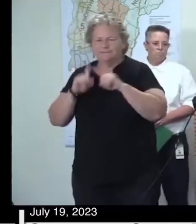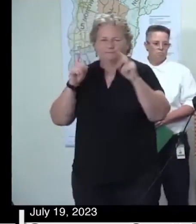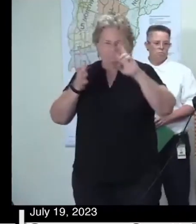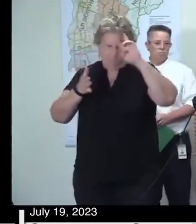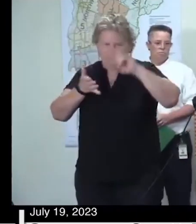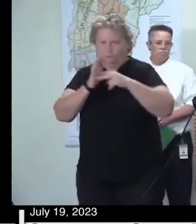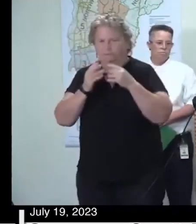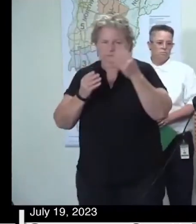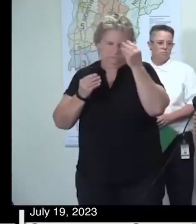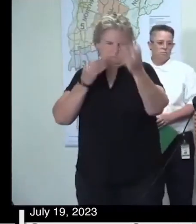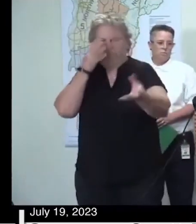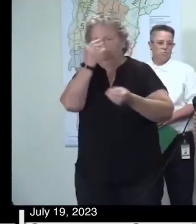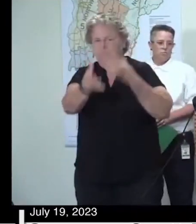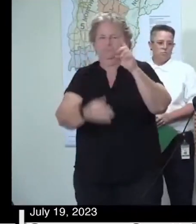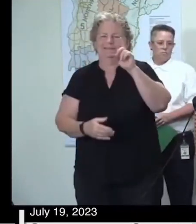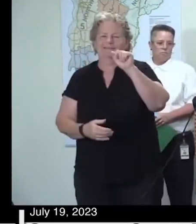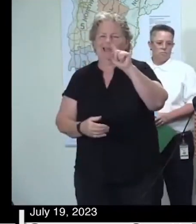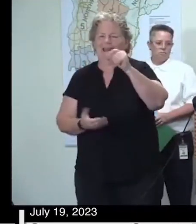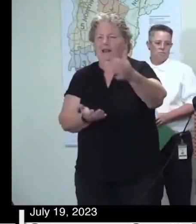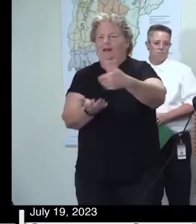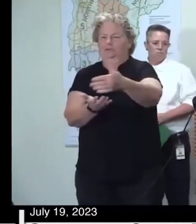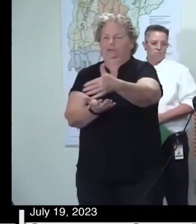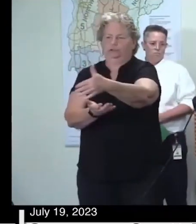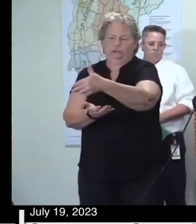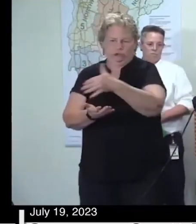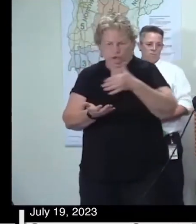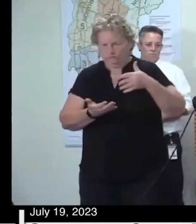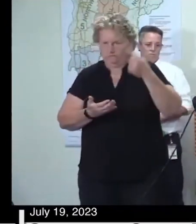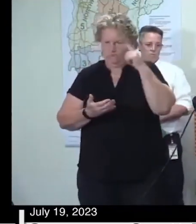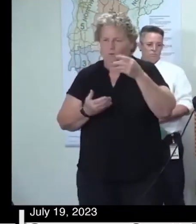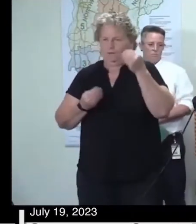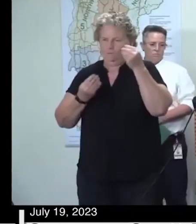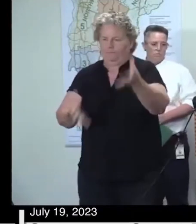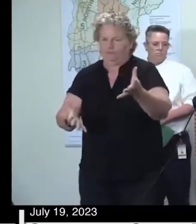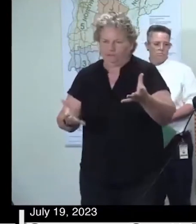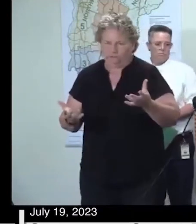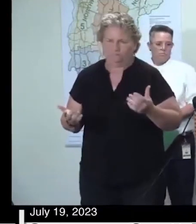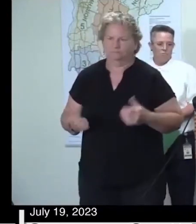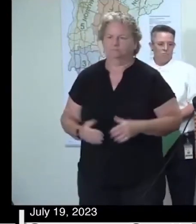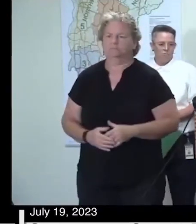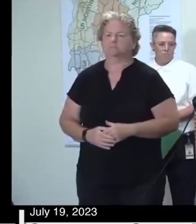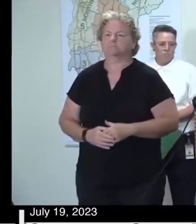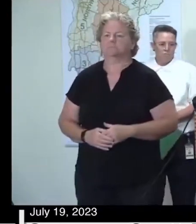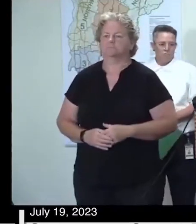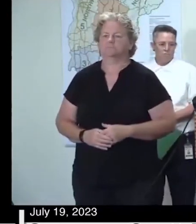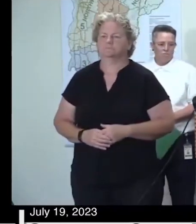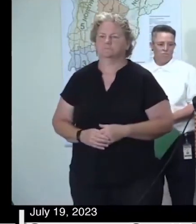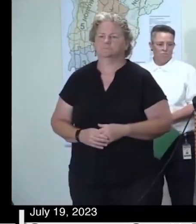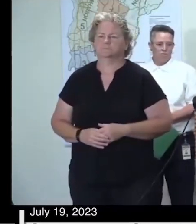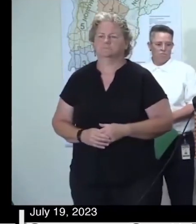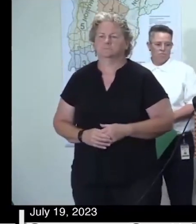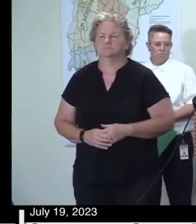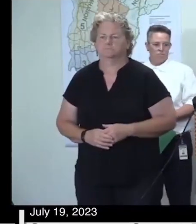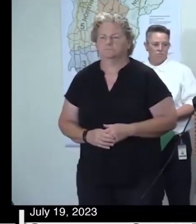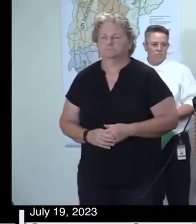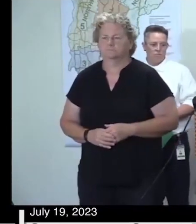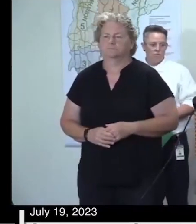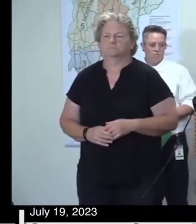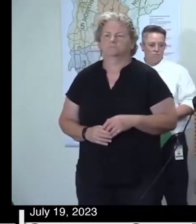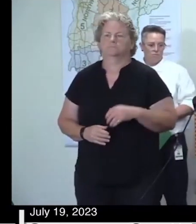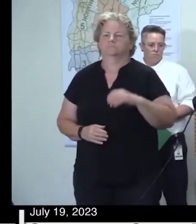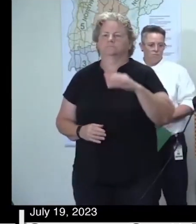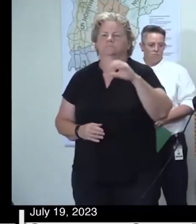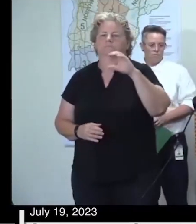all volunteer organizations operating in Vermont to adopt cleanup missions via Crisis Cleanup to ensure